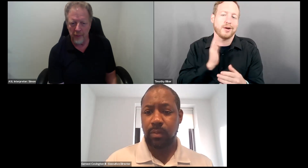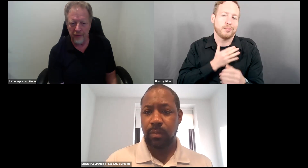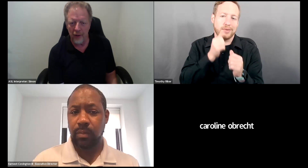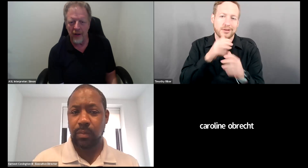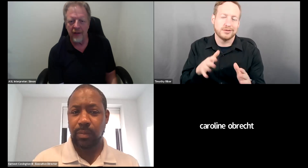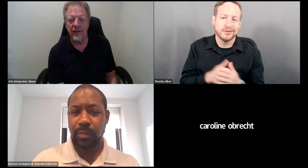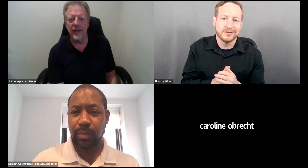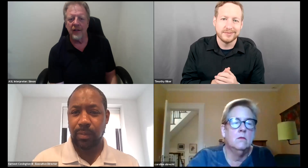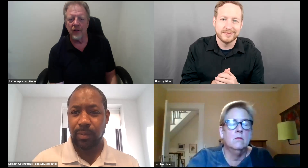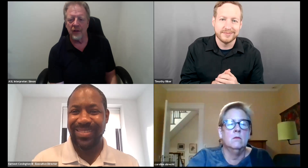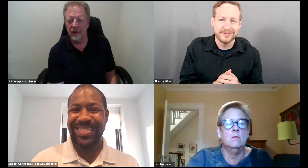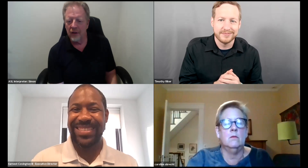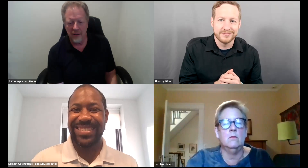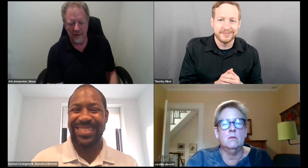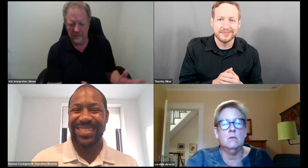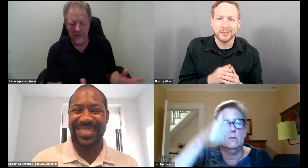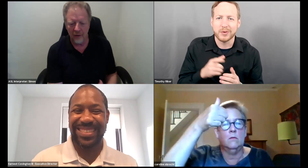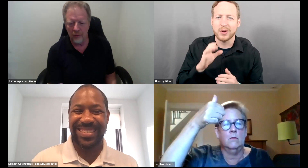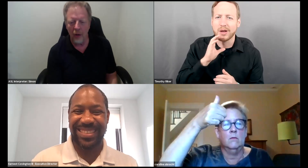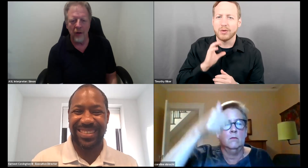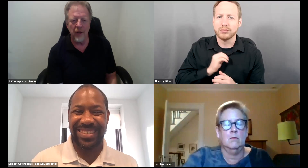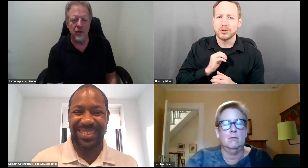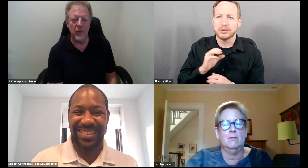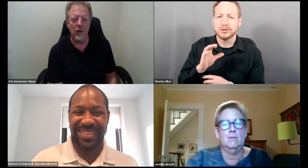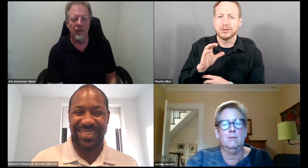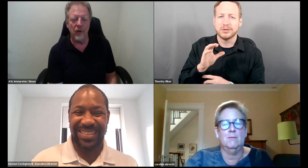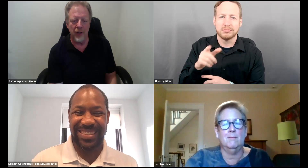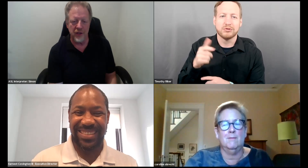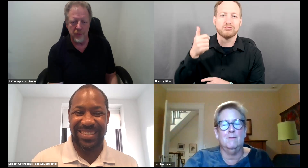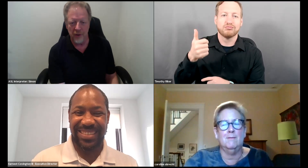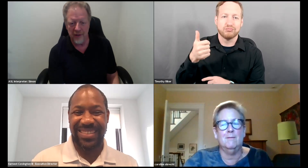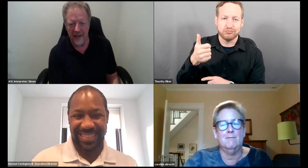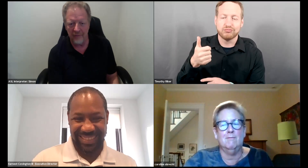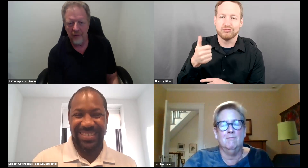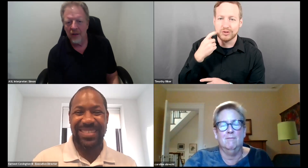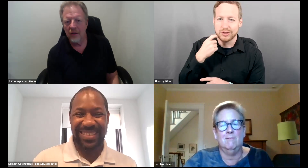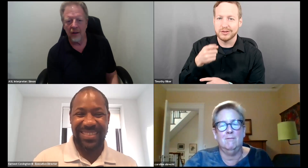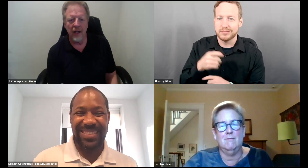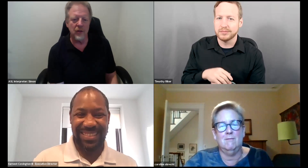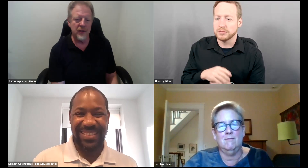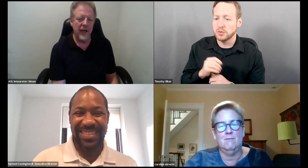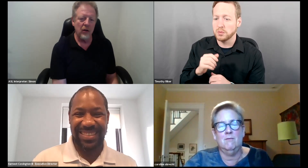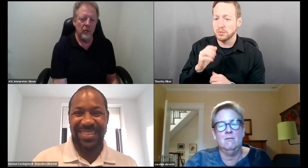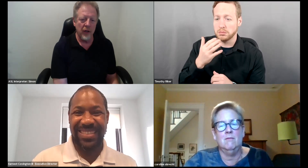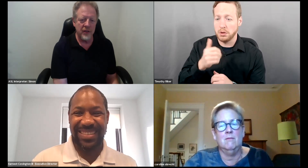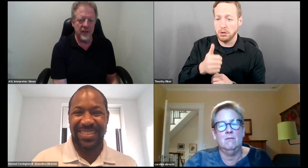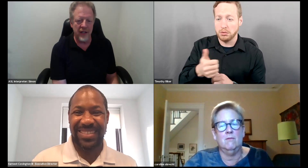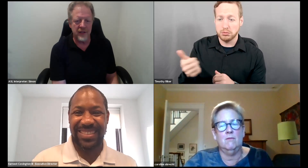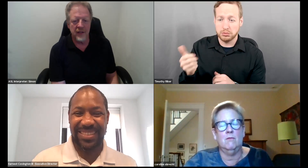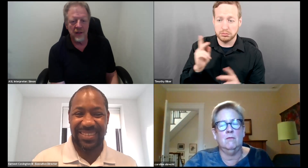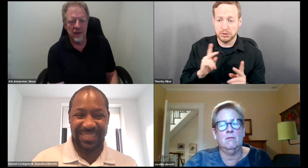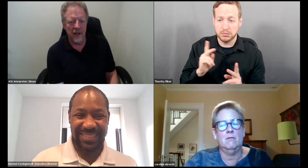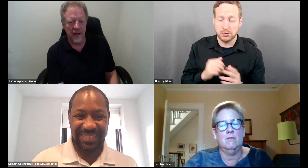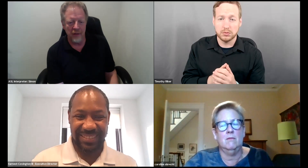of how people feel about that to give our, because you know, I want to make sure that we all have our blessings put into that. Okay, so I see Carol Albright said